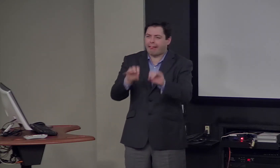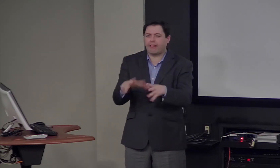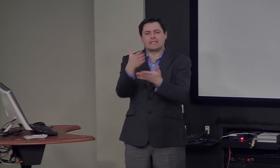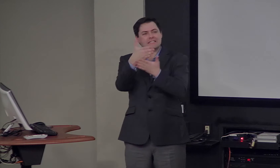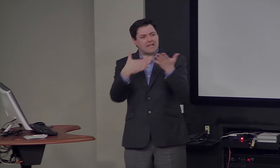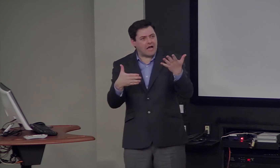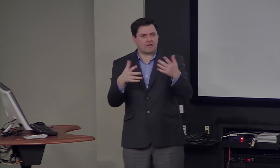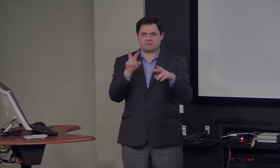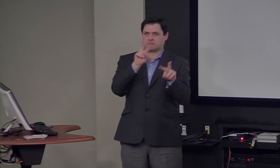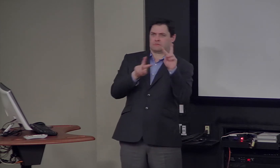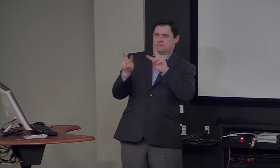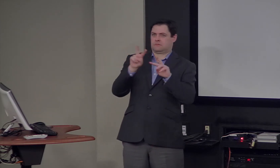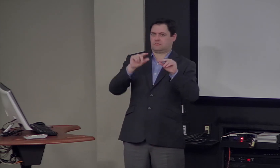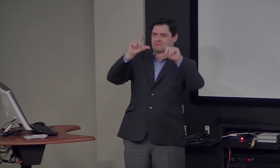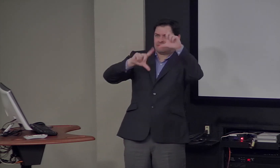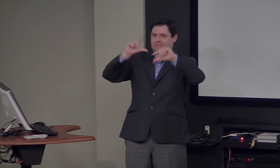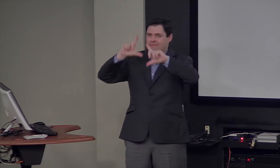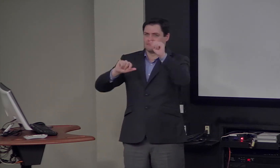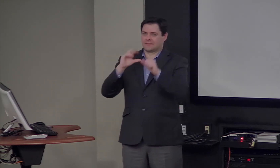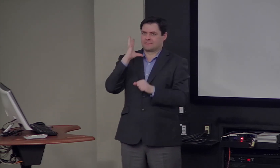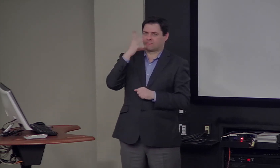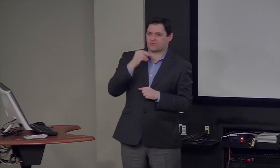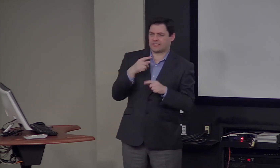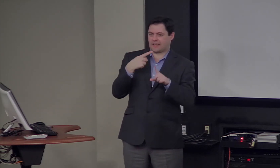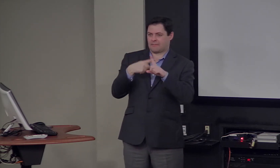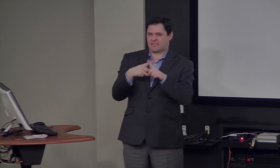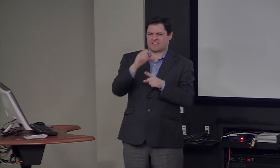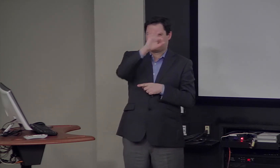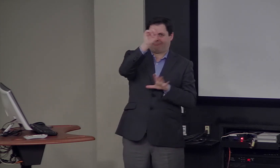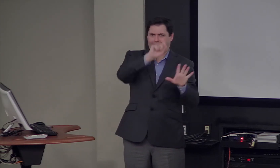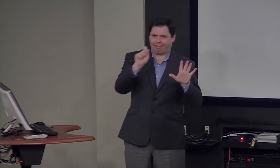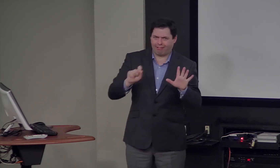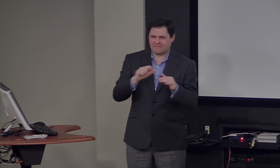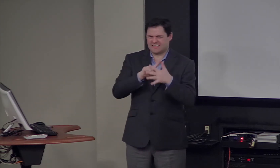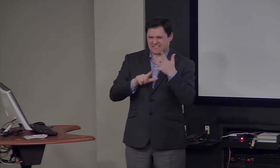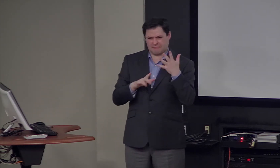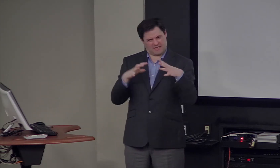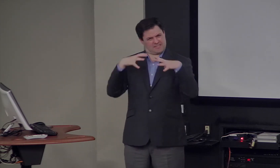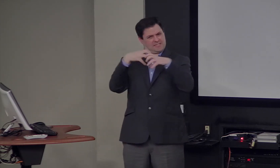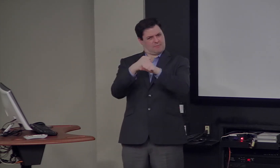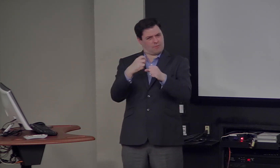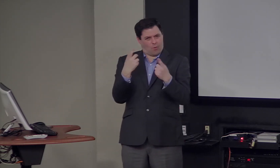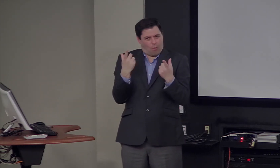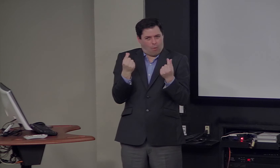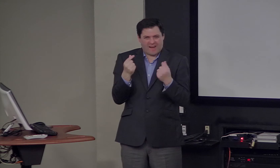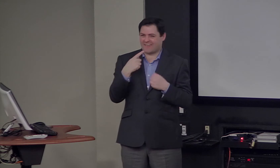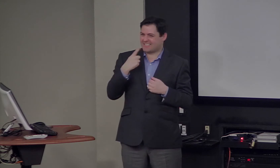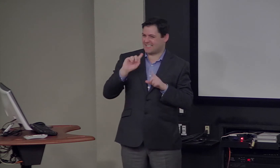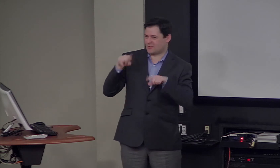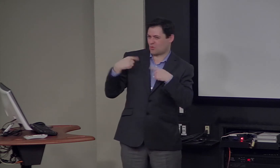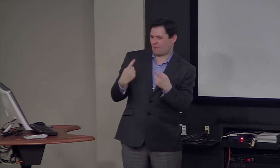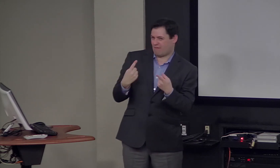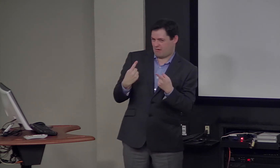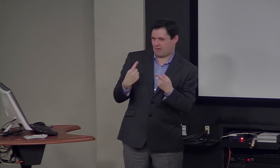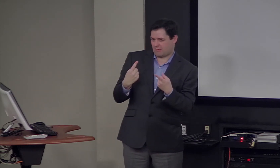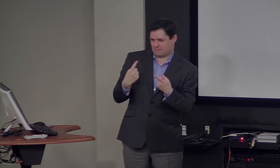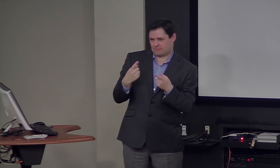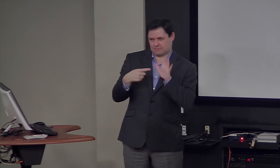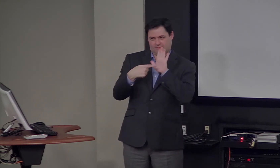Certainly there was improvement. I know that it's kind of difficult to see much more than pretty colors on the graph, but I did want to make sure that you